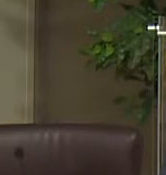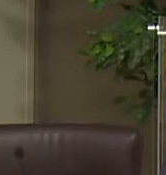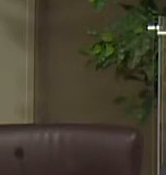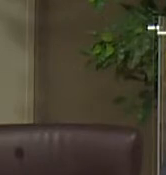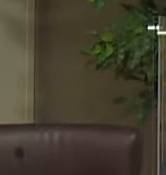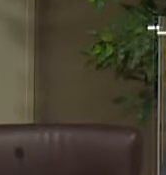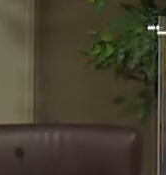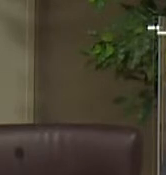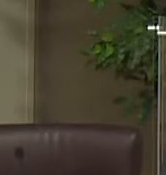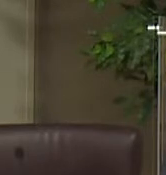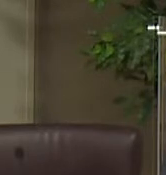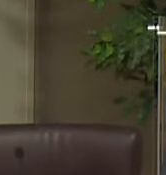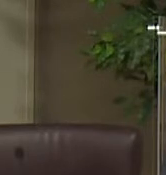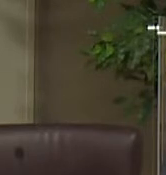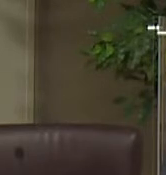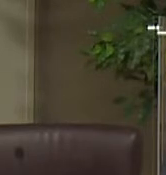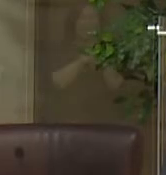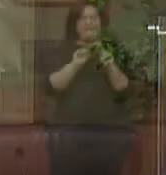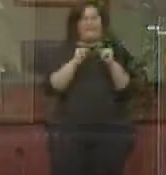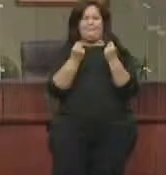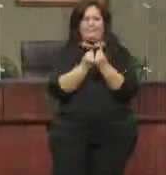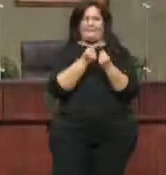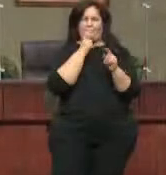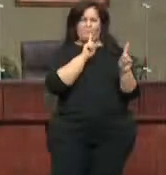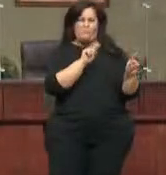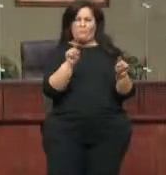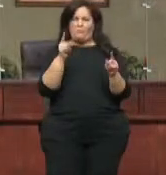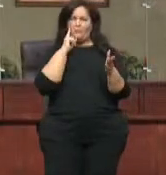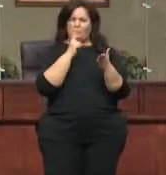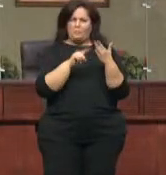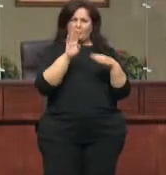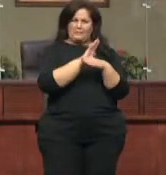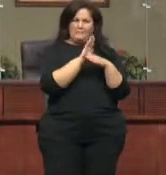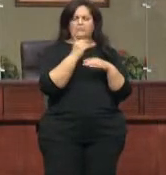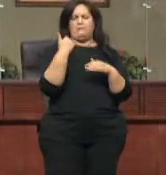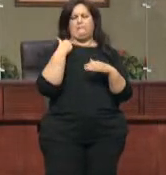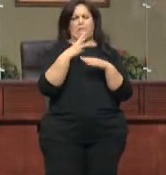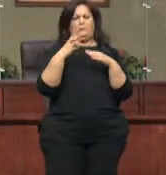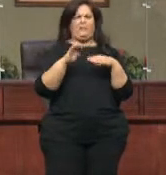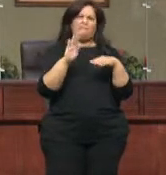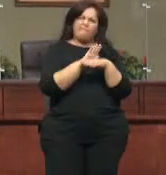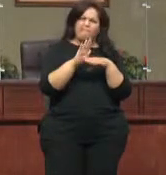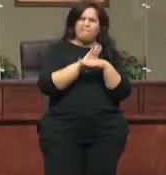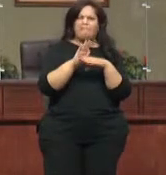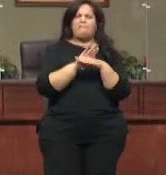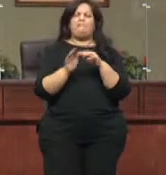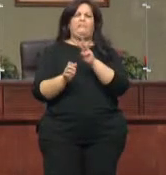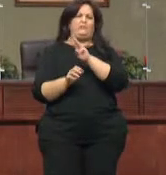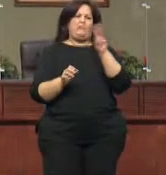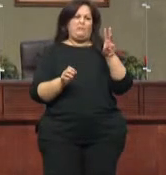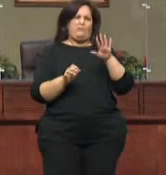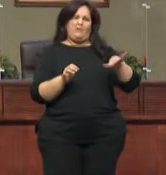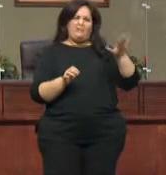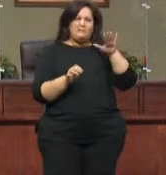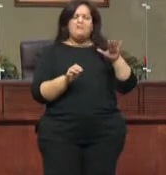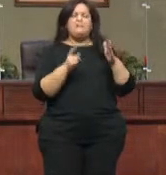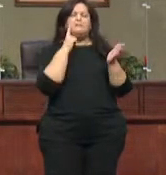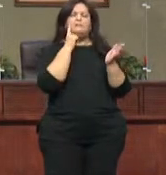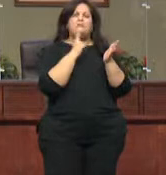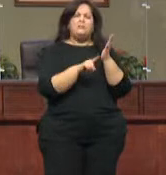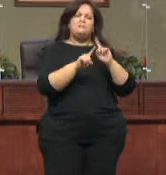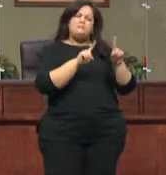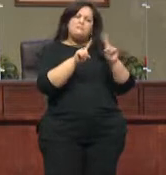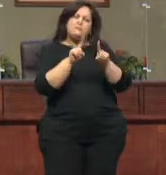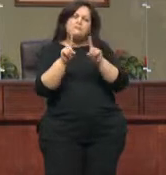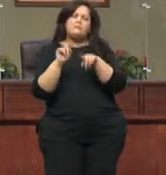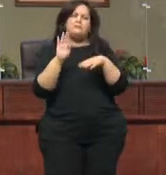Our business compliance or strike teams were busy over the weekend on the west side of the county. They visited a number of establishments